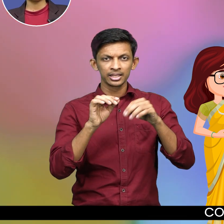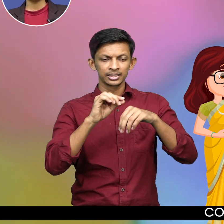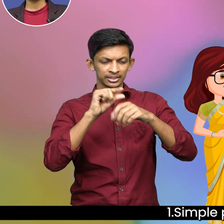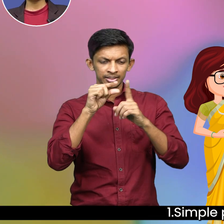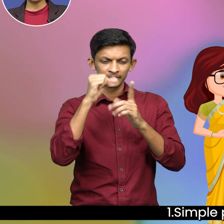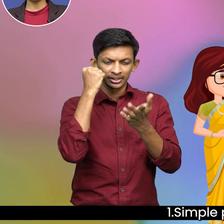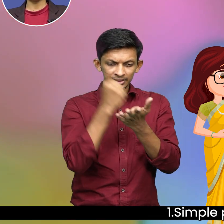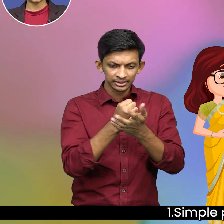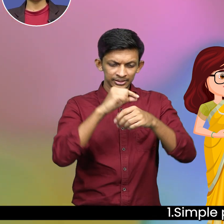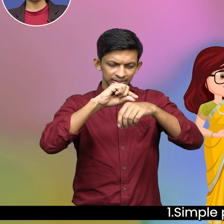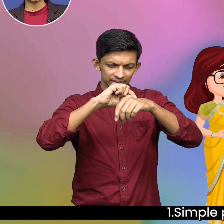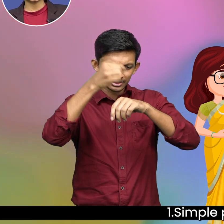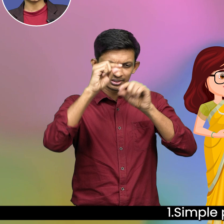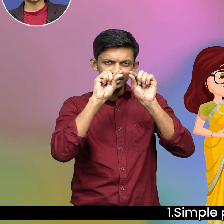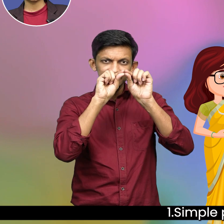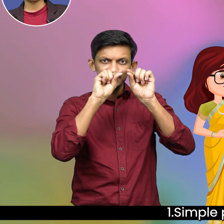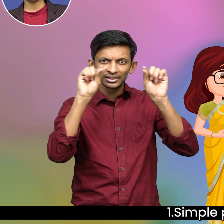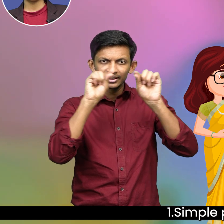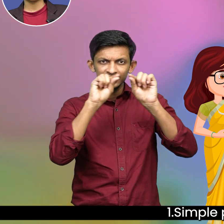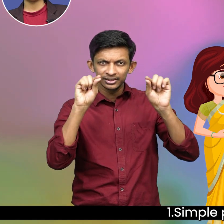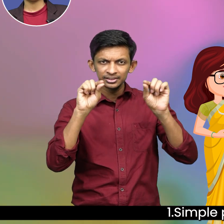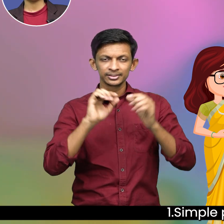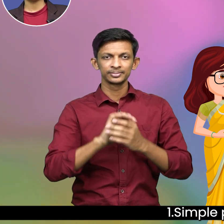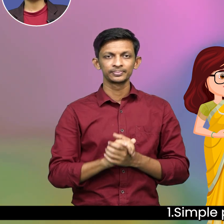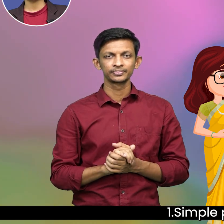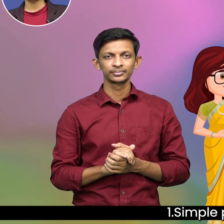Collenchyma. Simple permanent tissue.